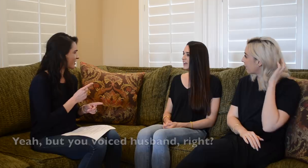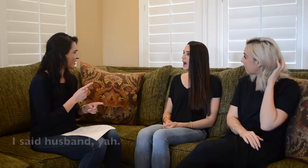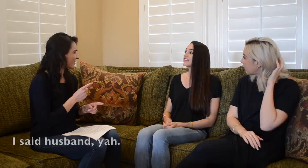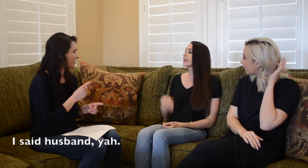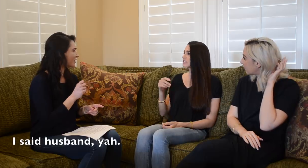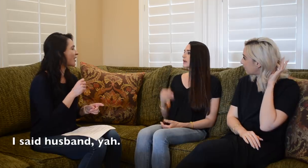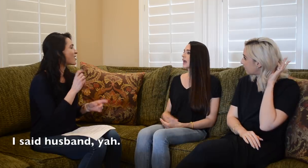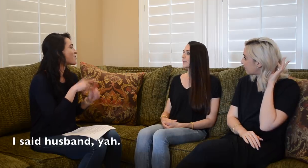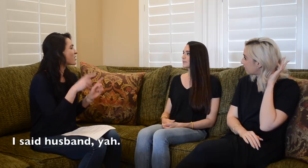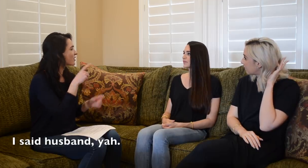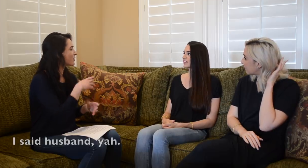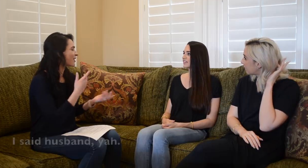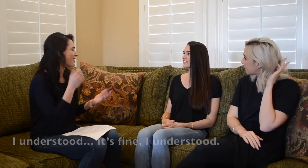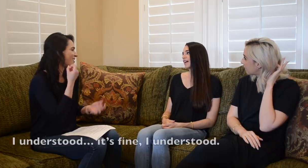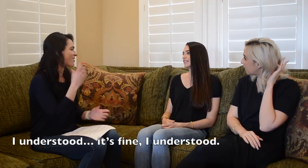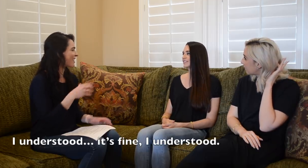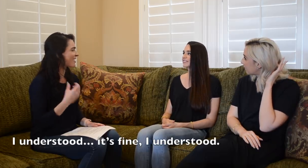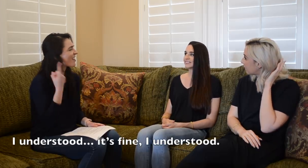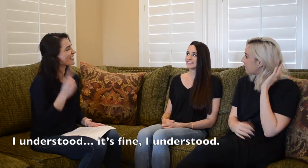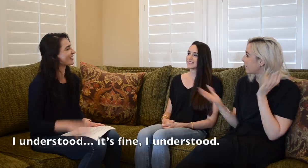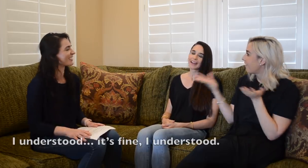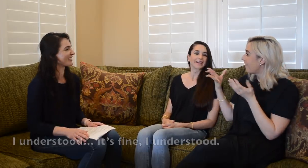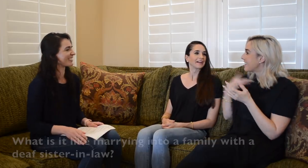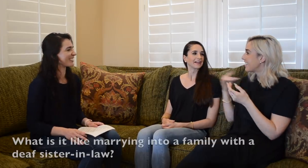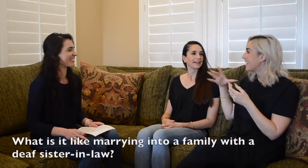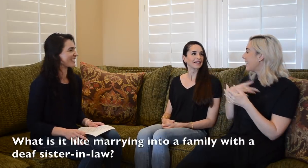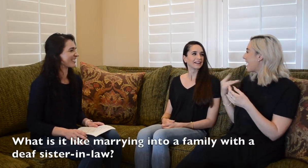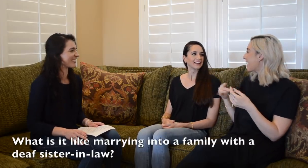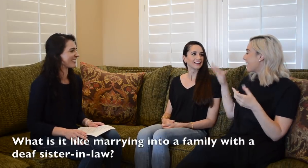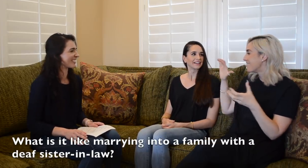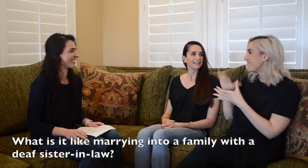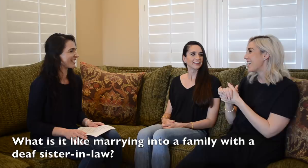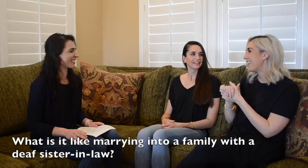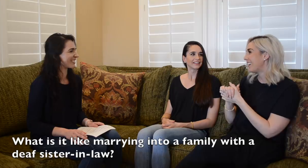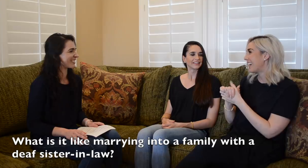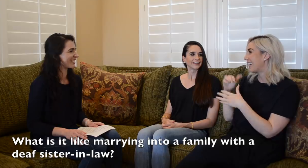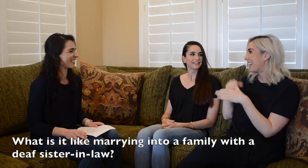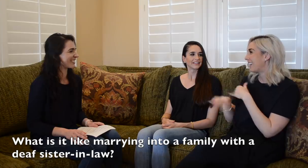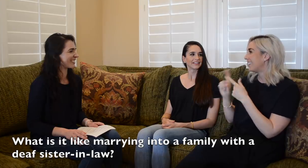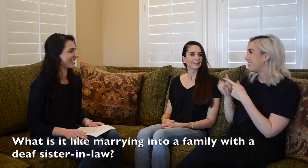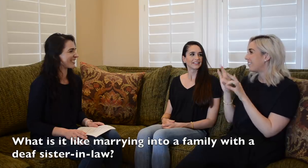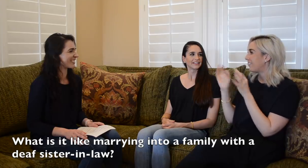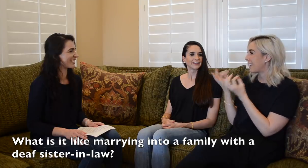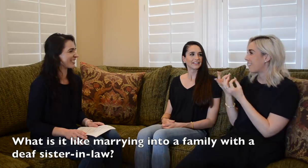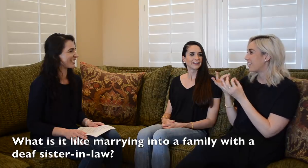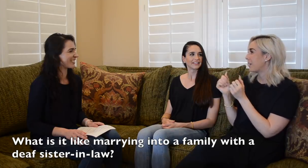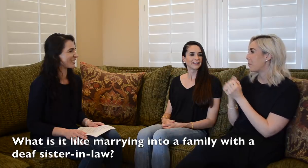I said husband, yeah. Yeah. What's it like marrying into a family with